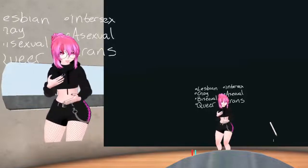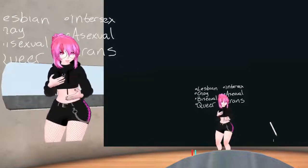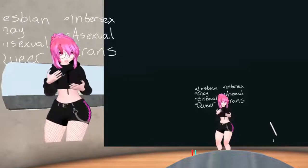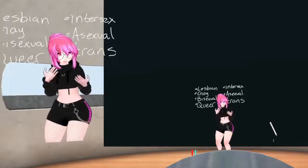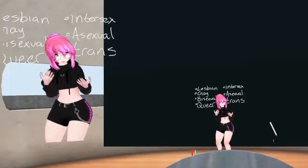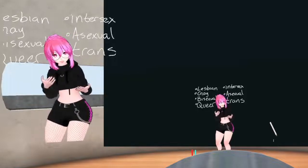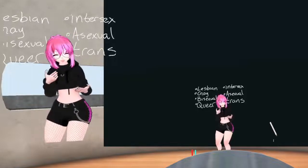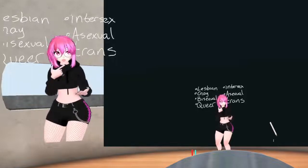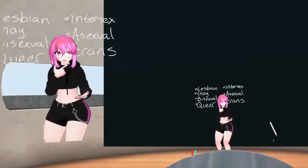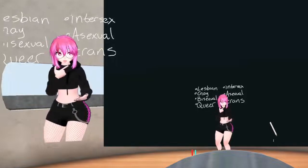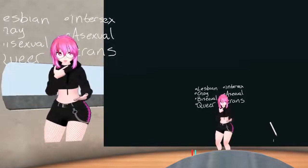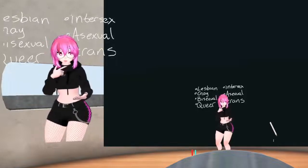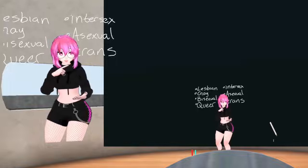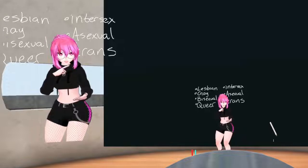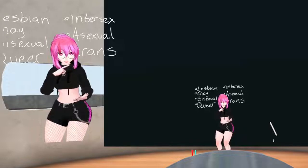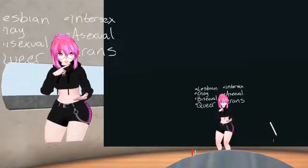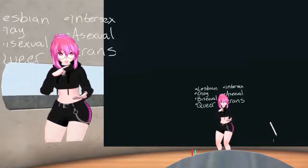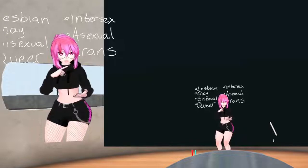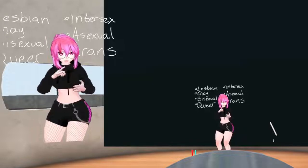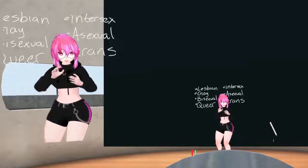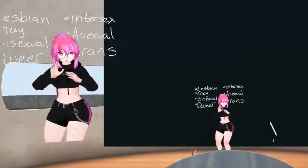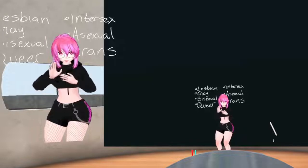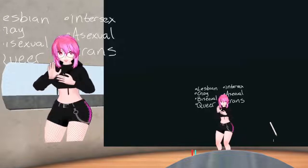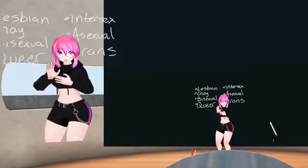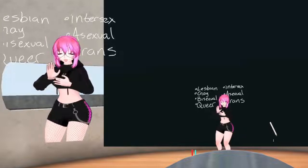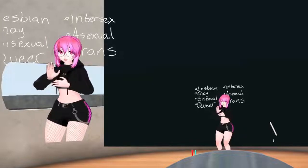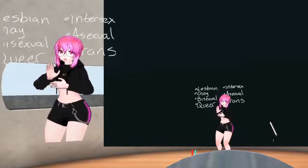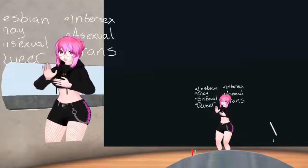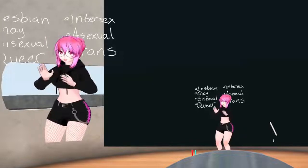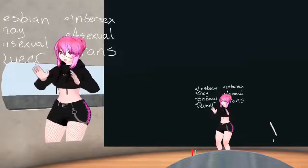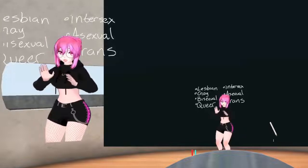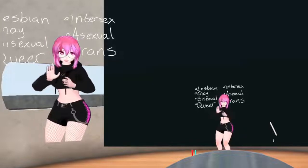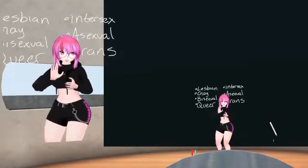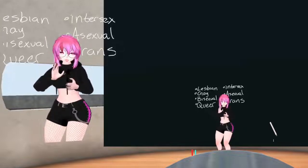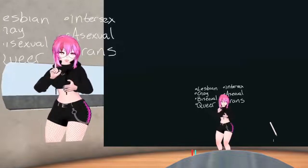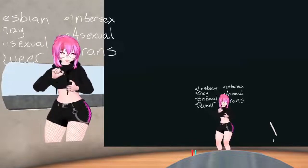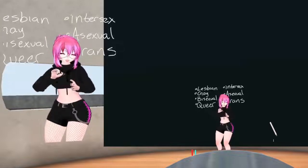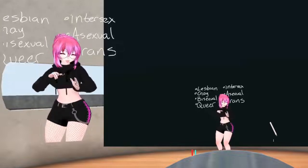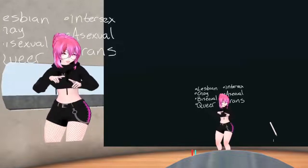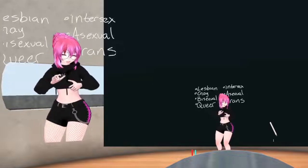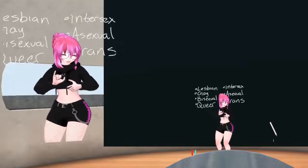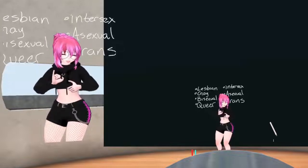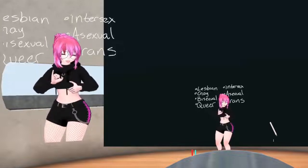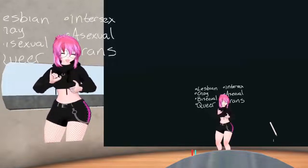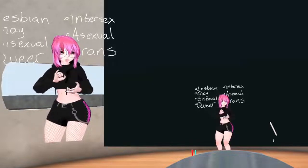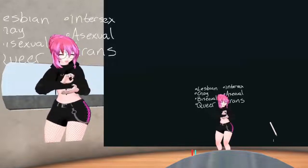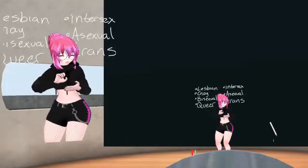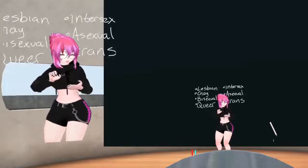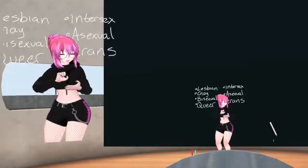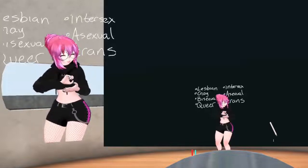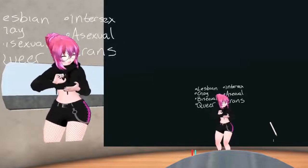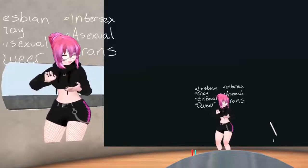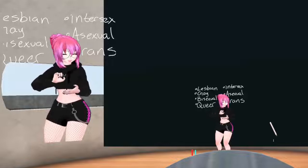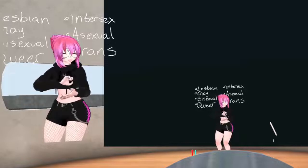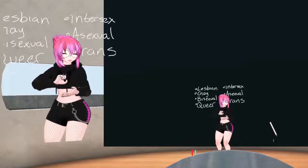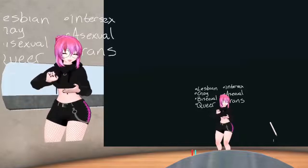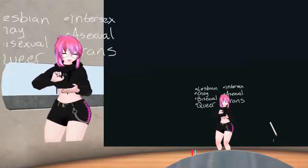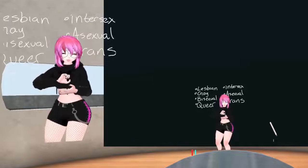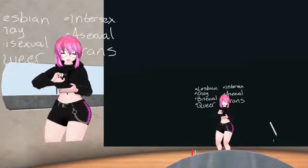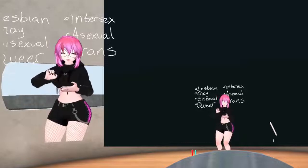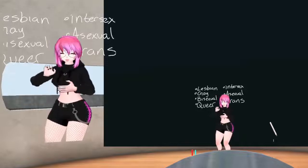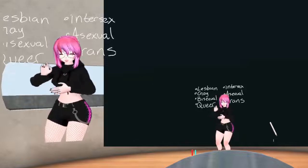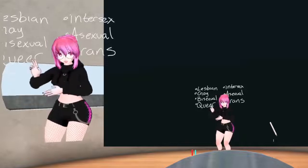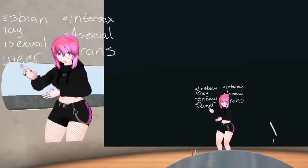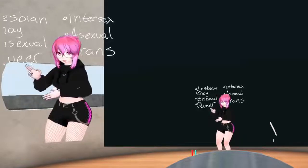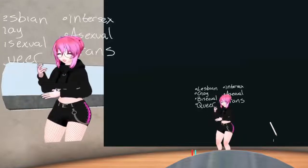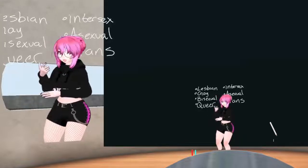should be using, so for like lesbian and gay and stuff, when it's one hand, you always are just going to use your dominant hand. So what hand you write with.